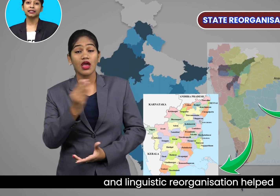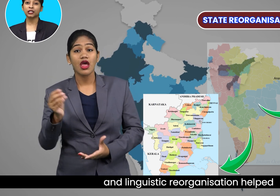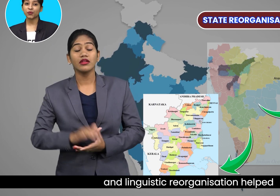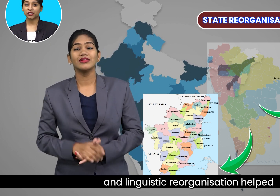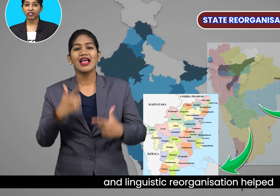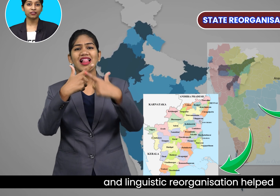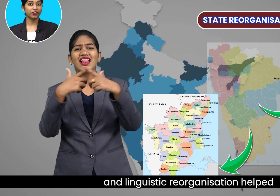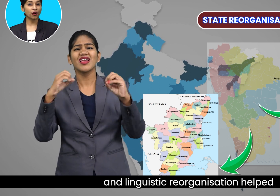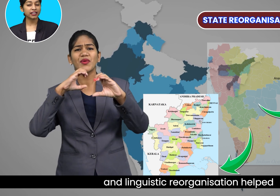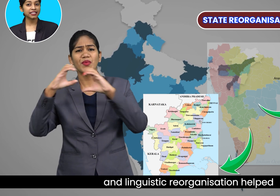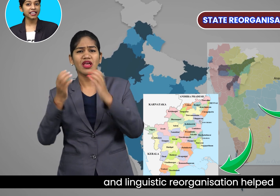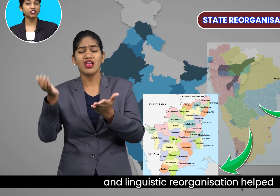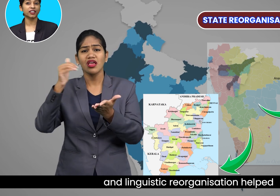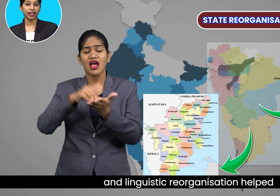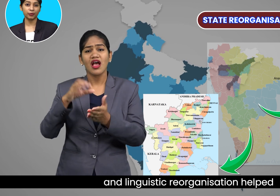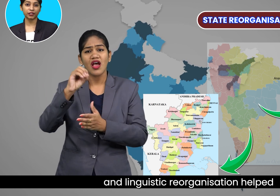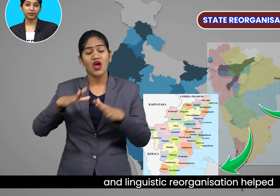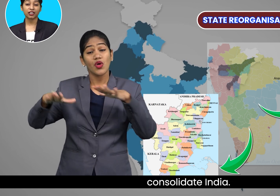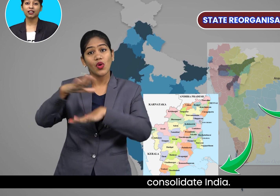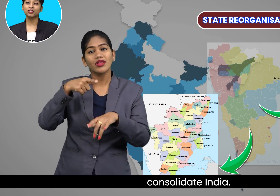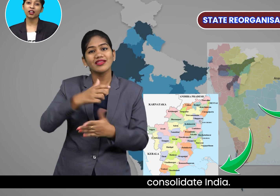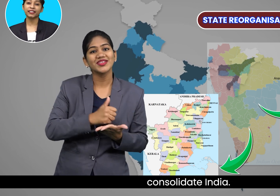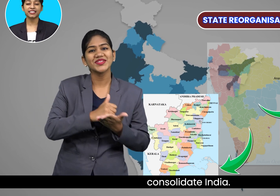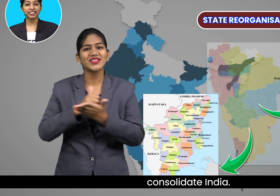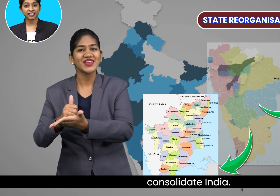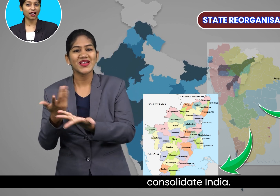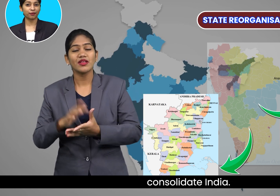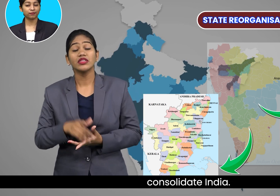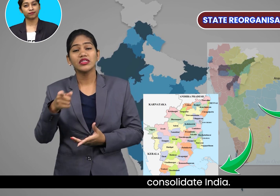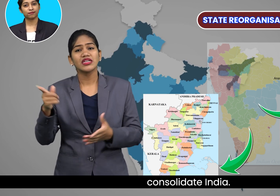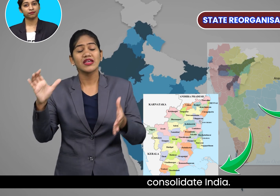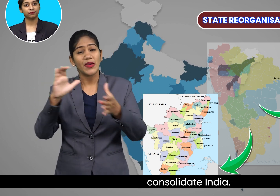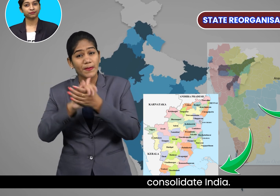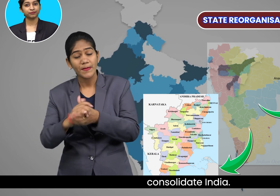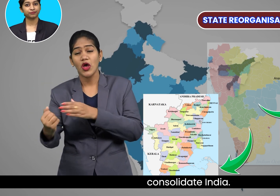and linguistic reorganization helped consolidate India.